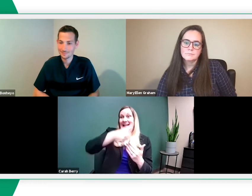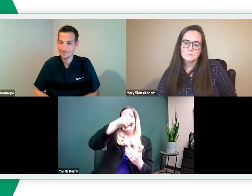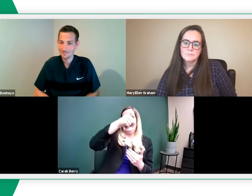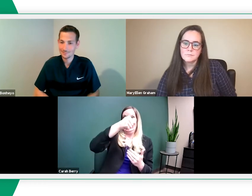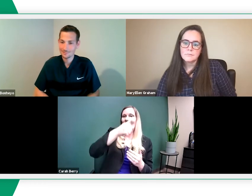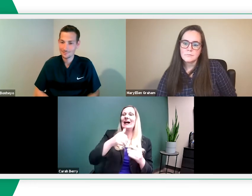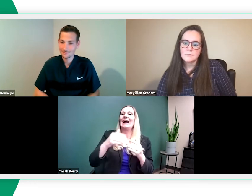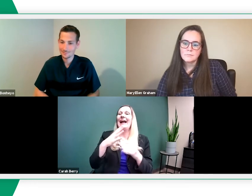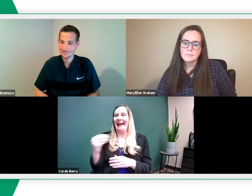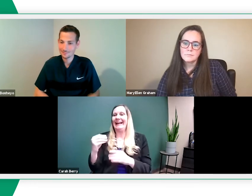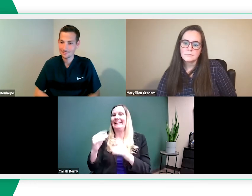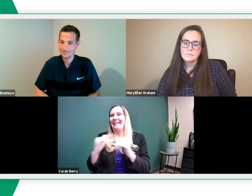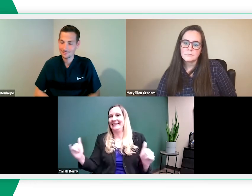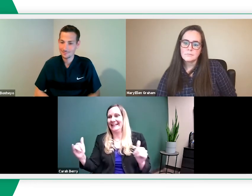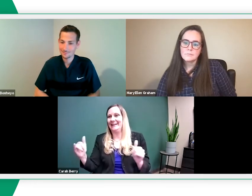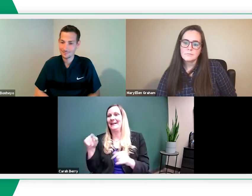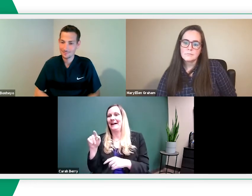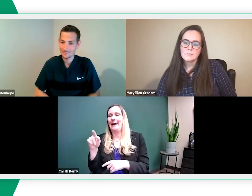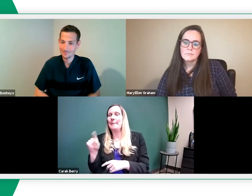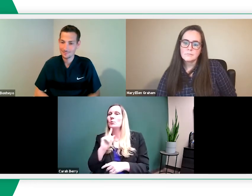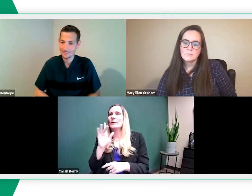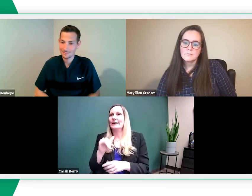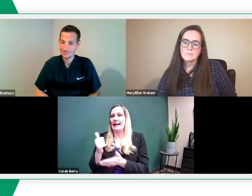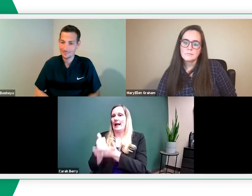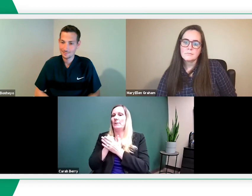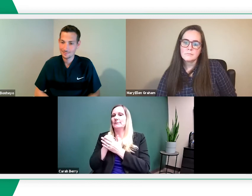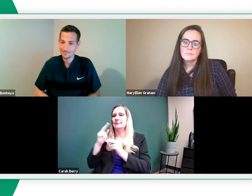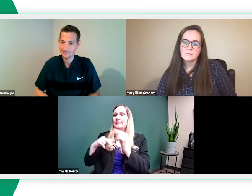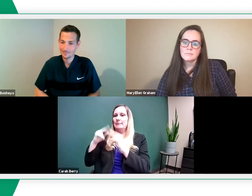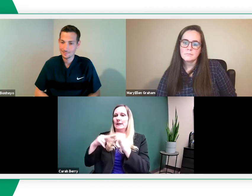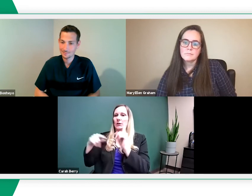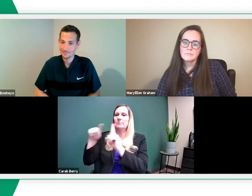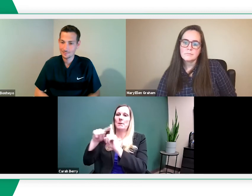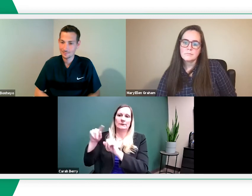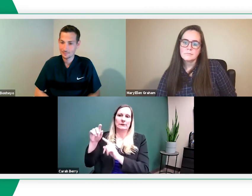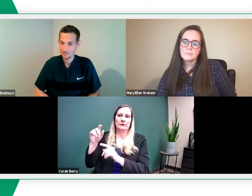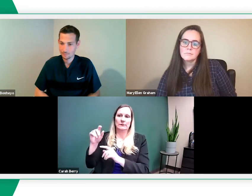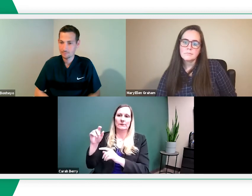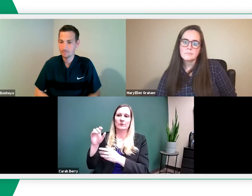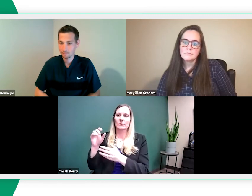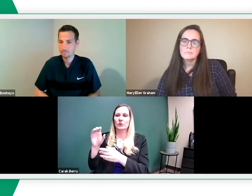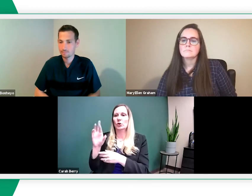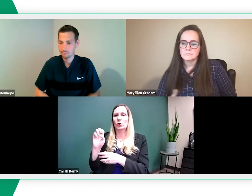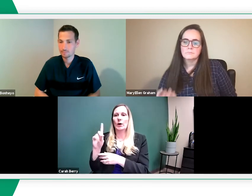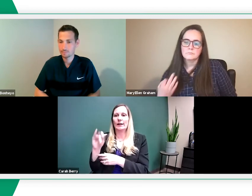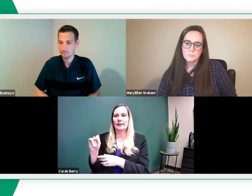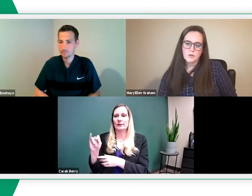Todd, you are right. It would be easier, and at the same time, it would really help build a positive